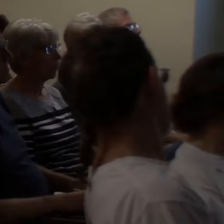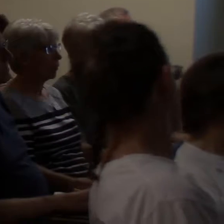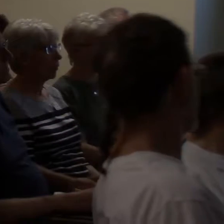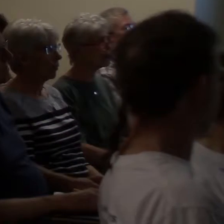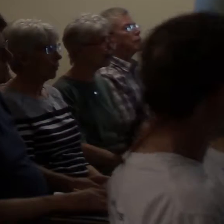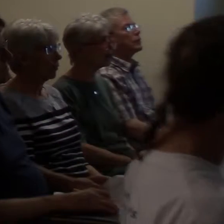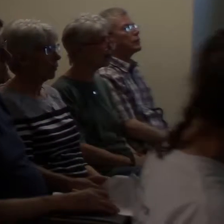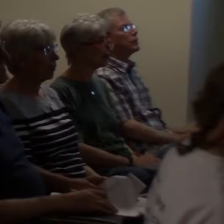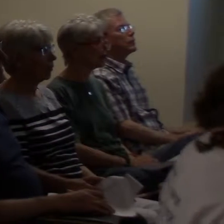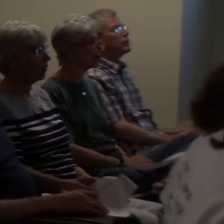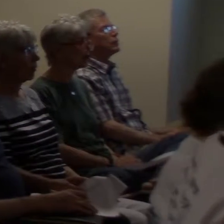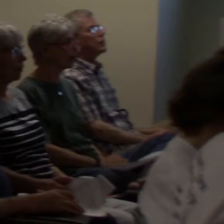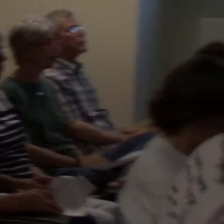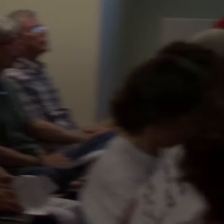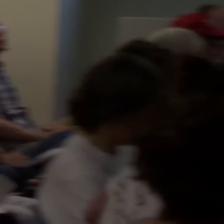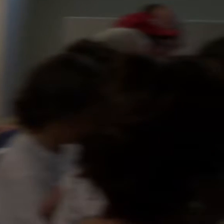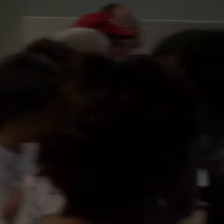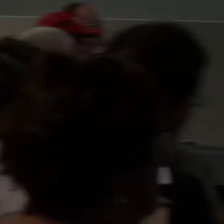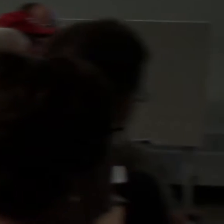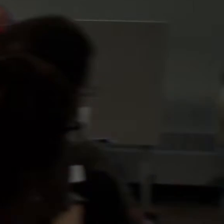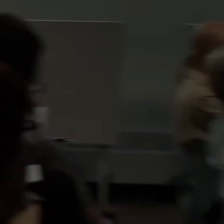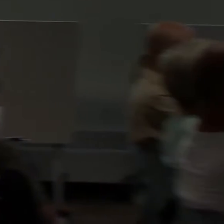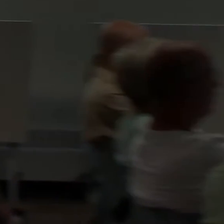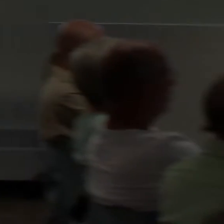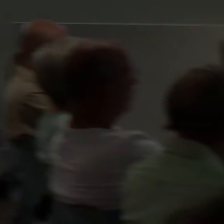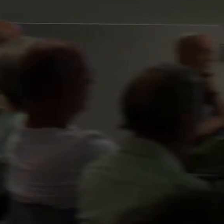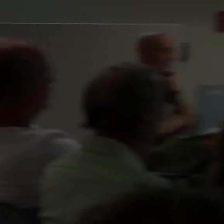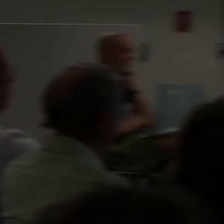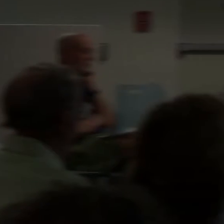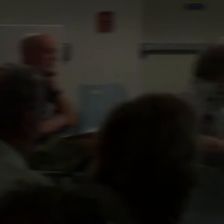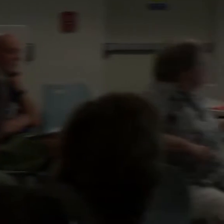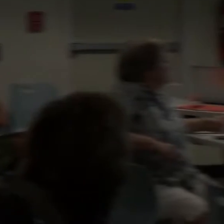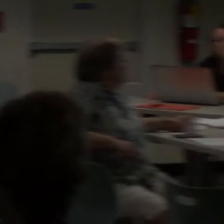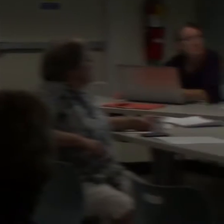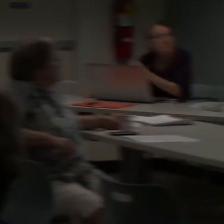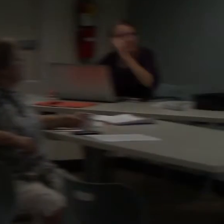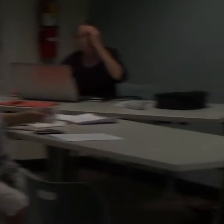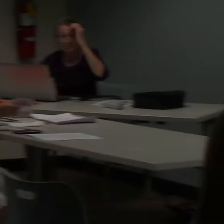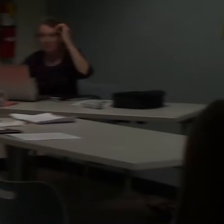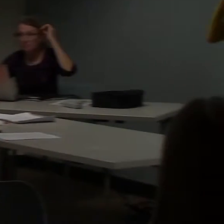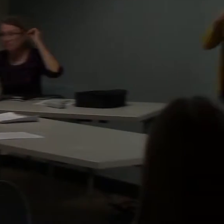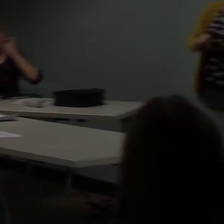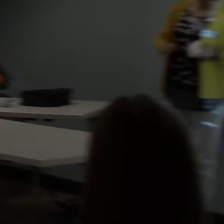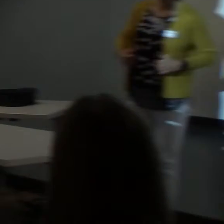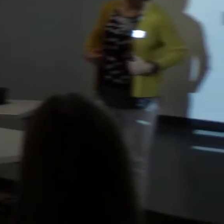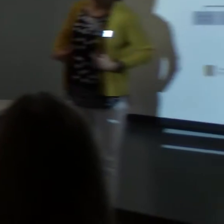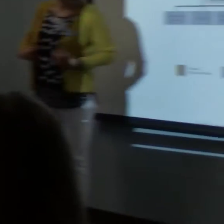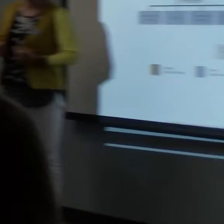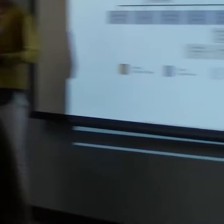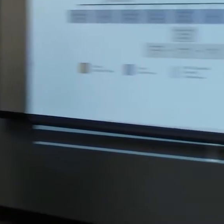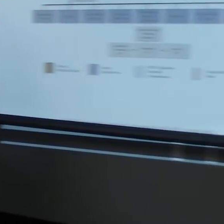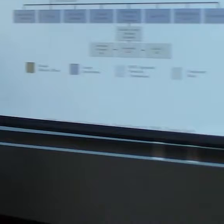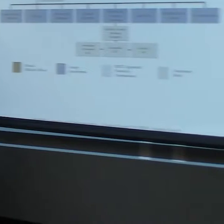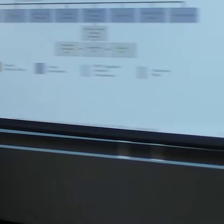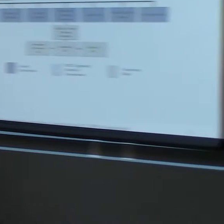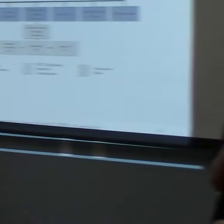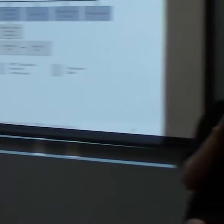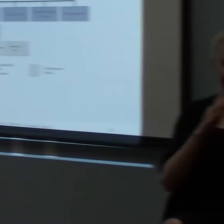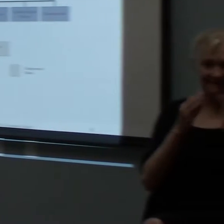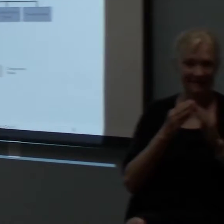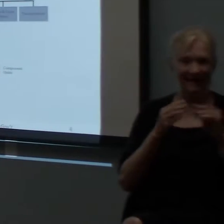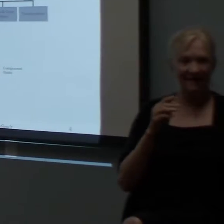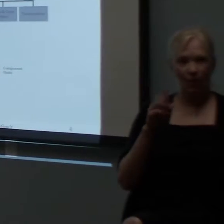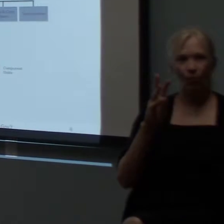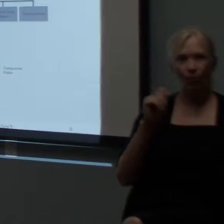manager. Oh, well, so I am not a municipal expert, and I worked in one city in my career, and that was the city of